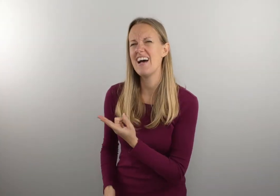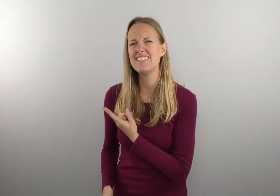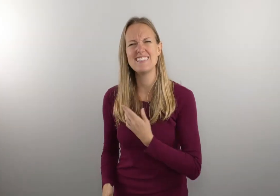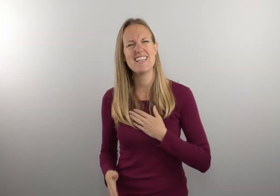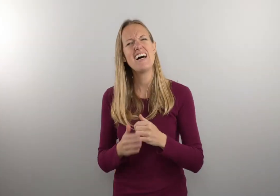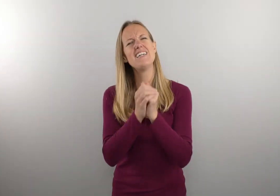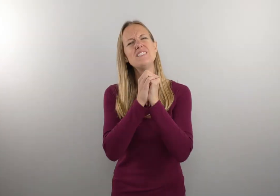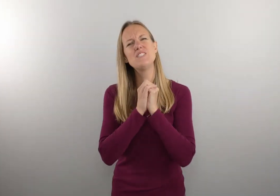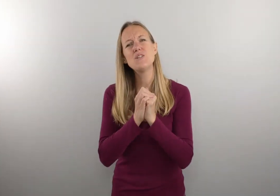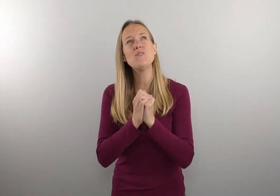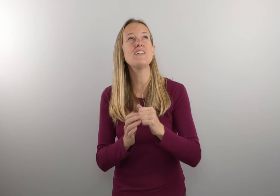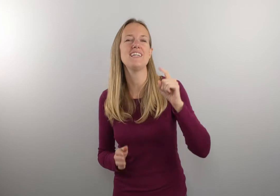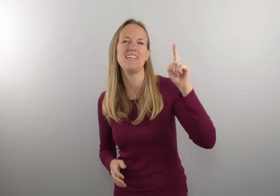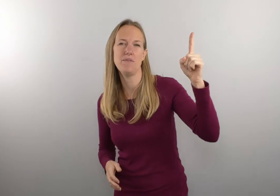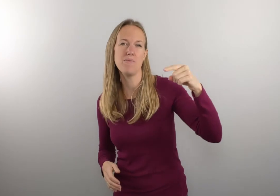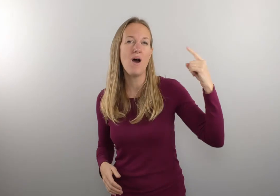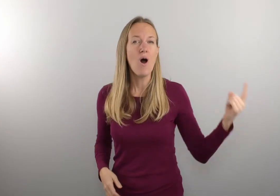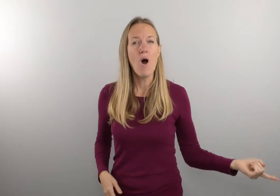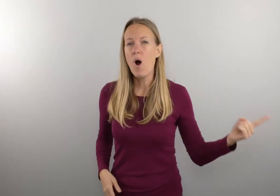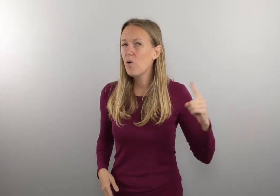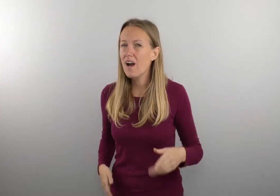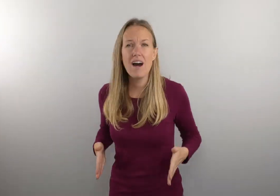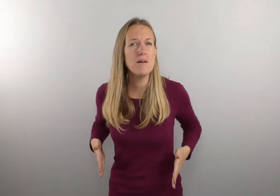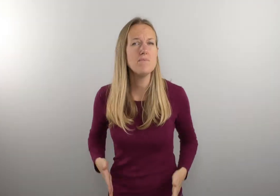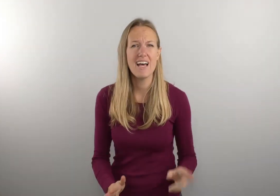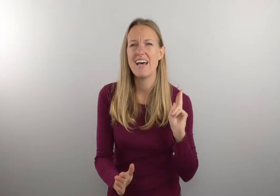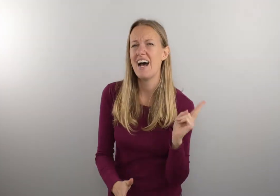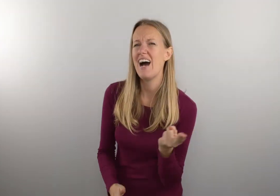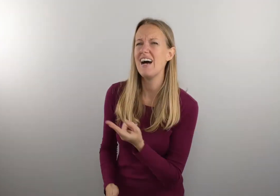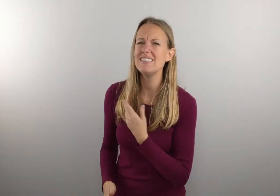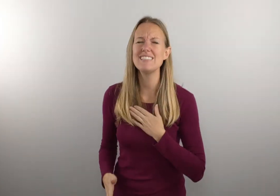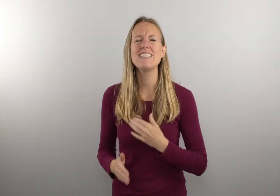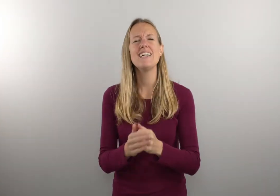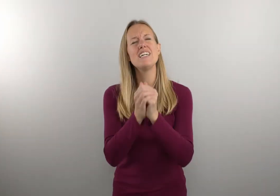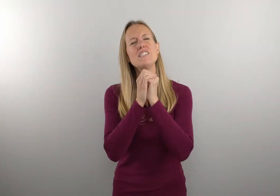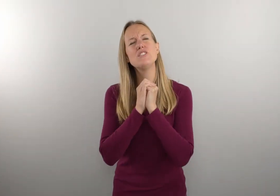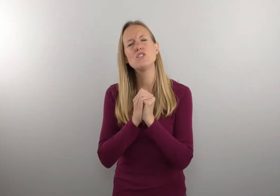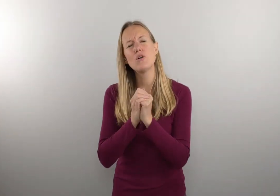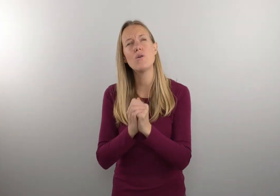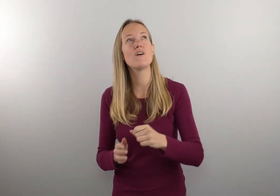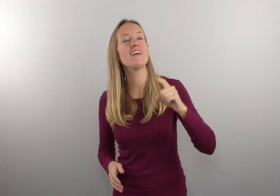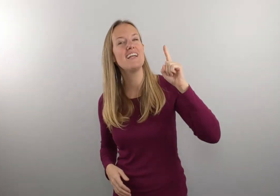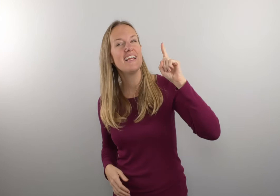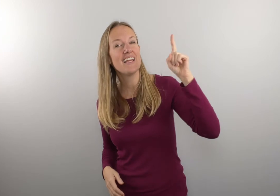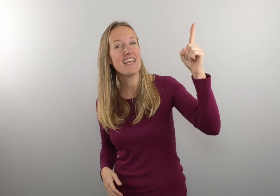us adore him. Oh, come, let us adore